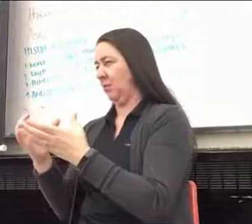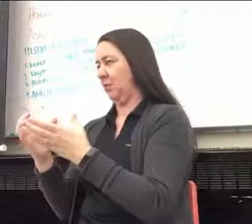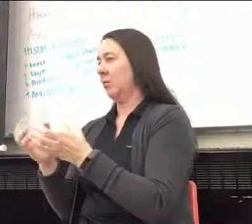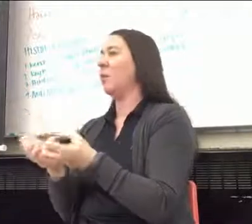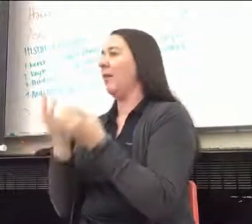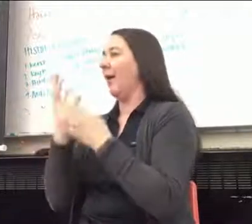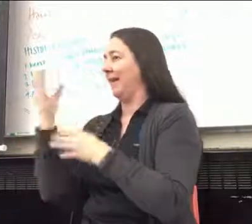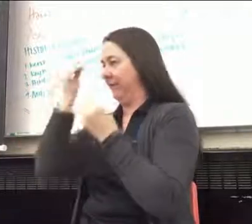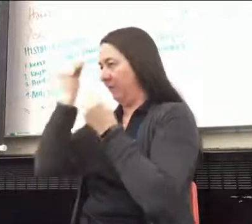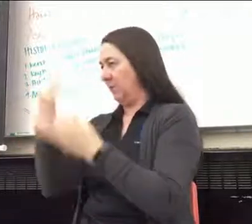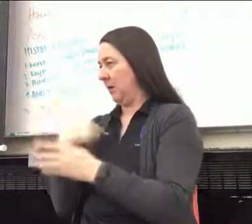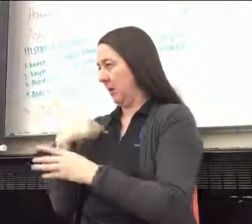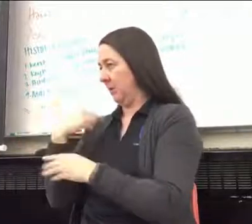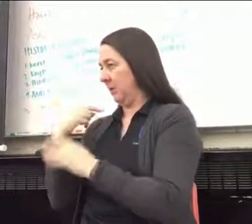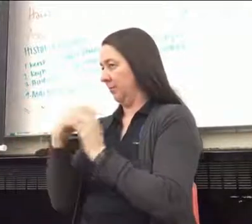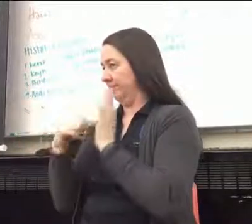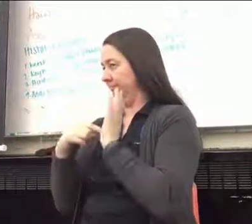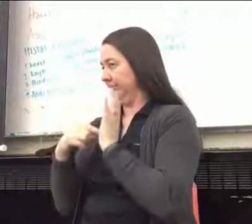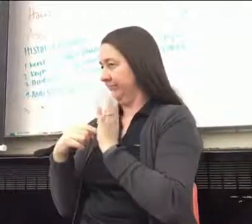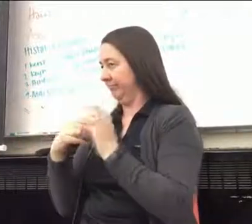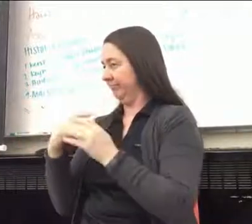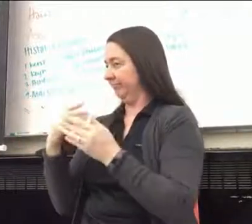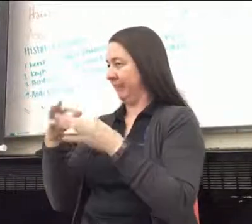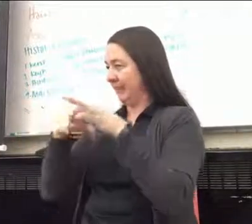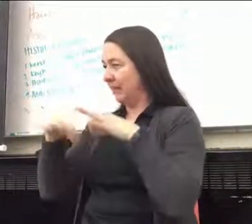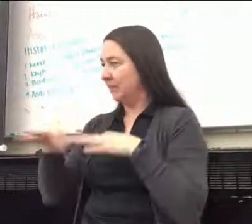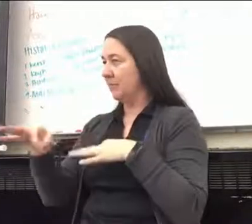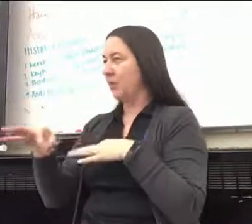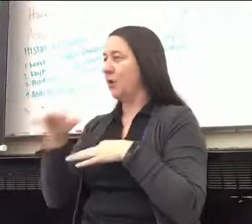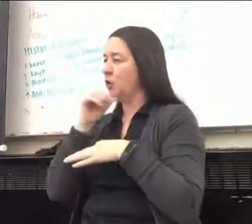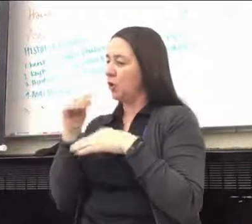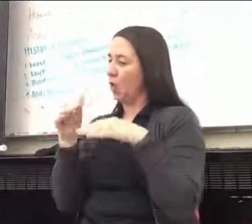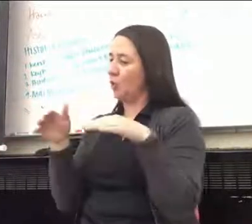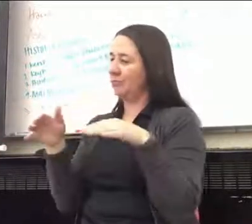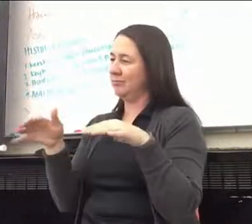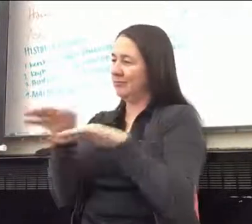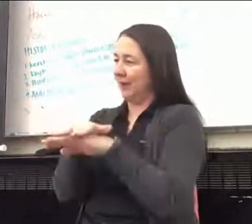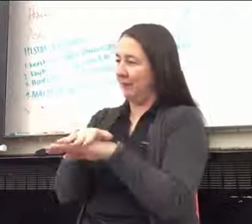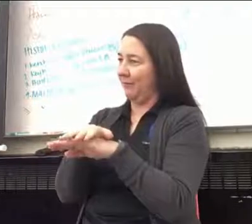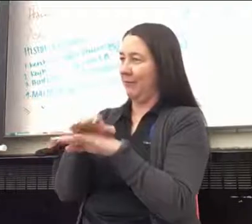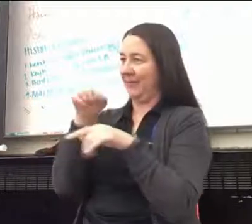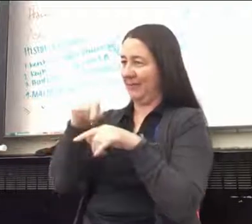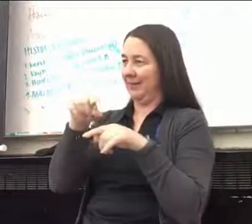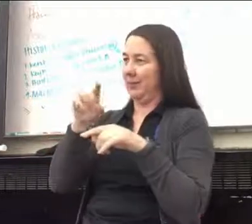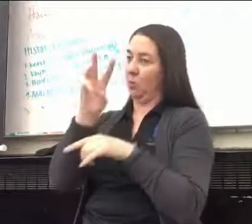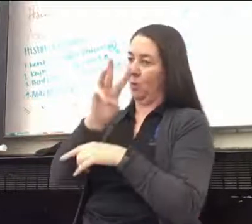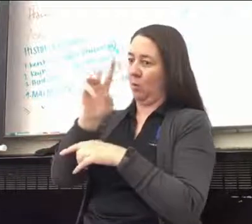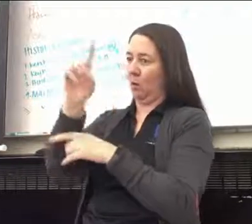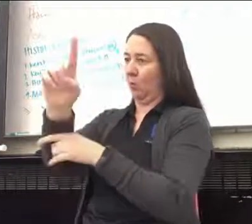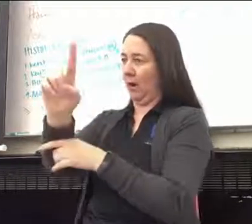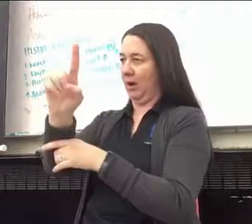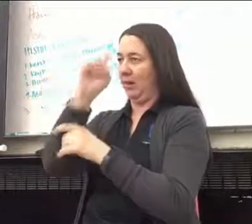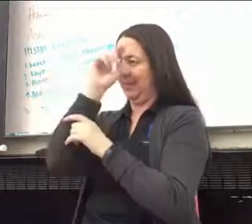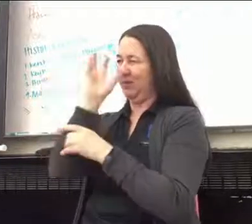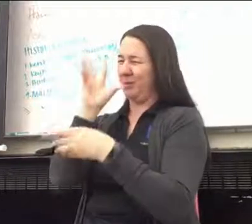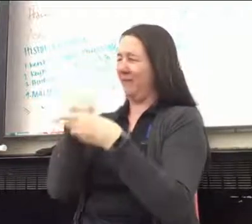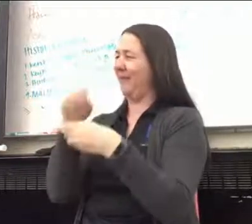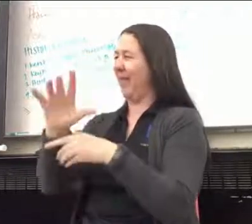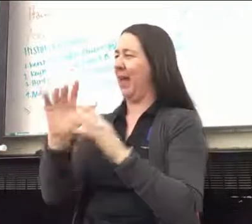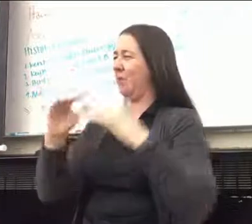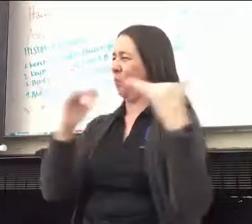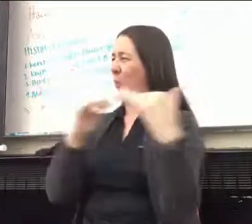information, we don't cover a lot of it in World War I because it's considered more of an AP World and things like that because we were only in the war for 2